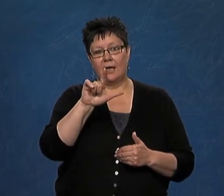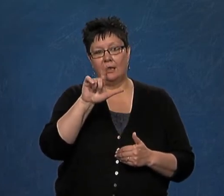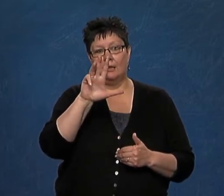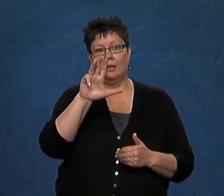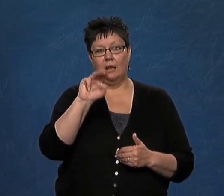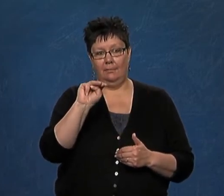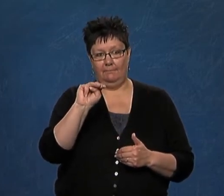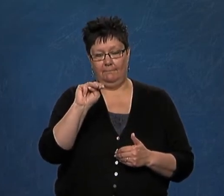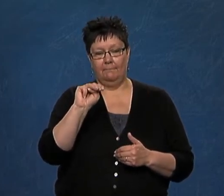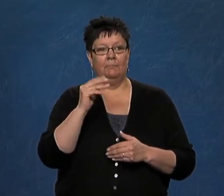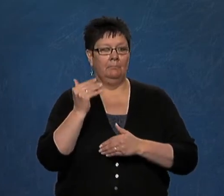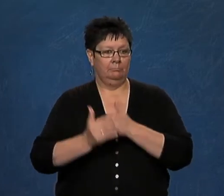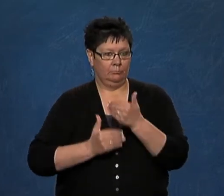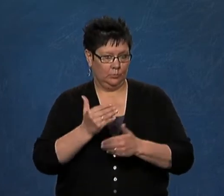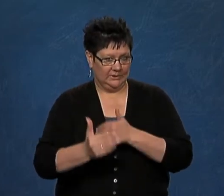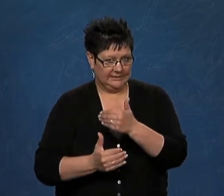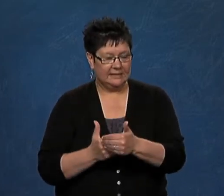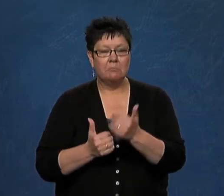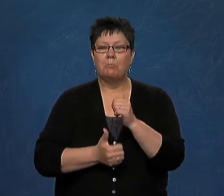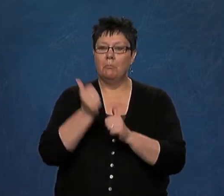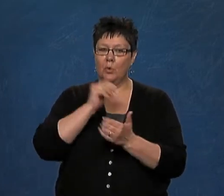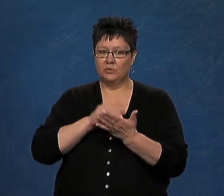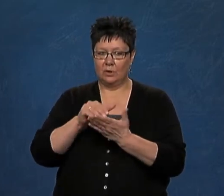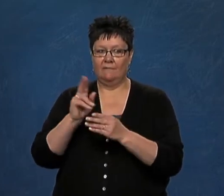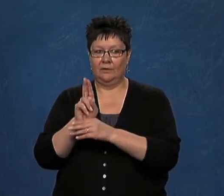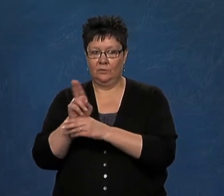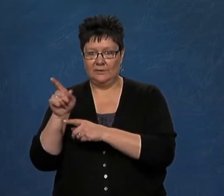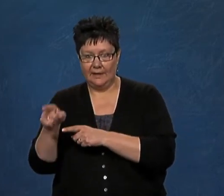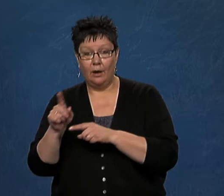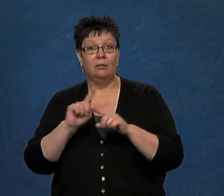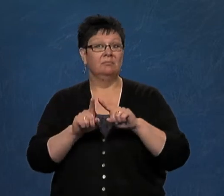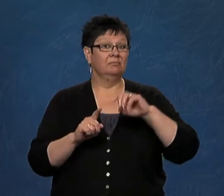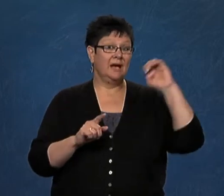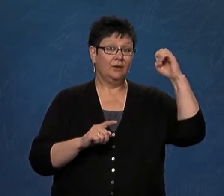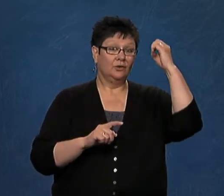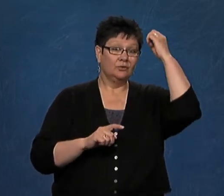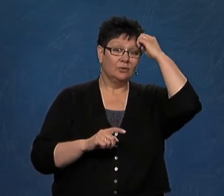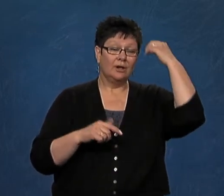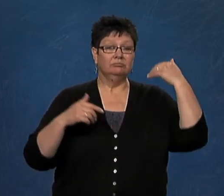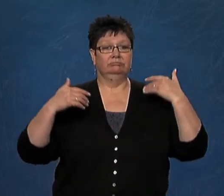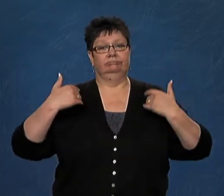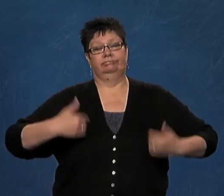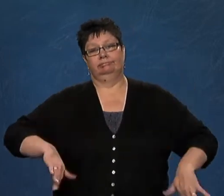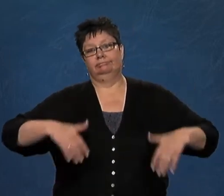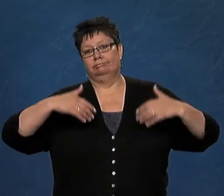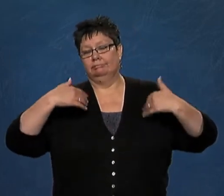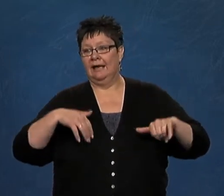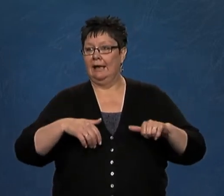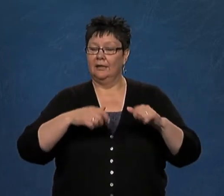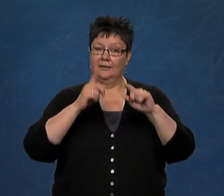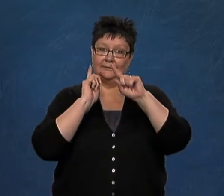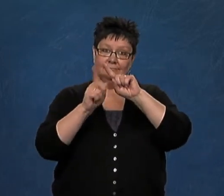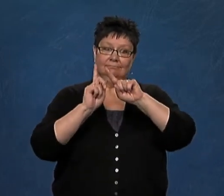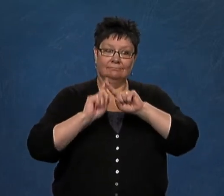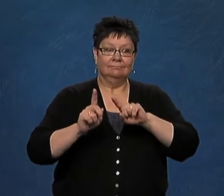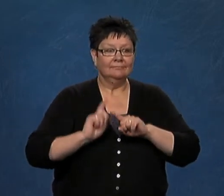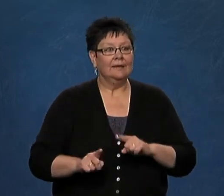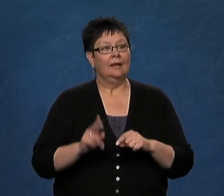office for immigration asylum processes. In Europe, actually, they had